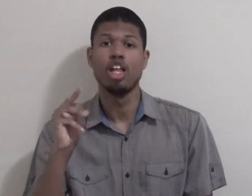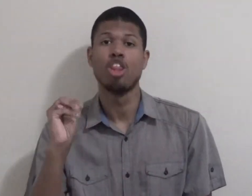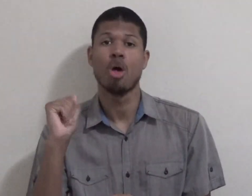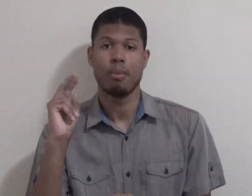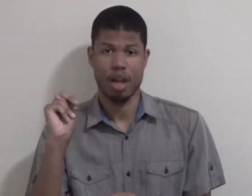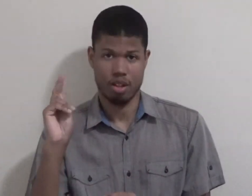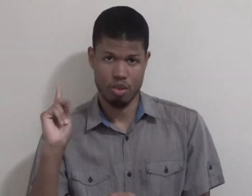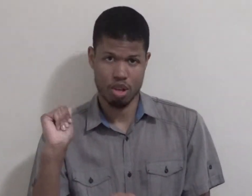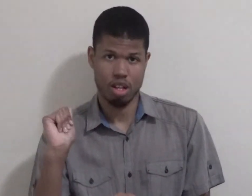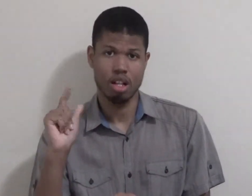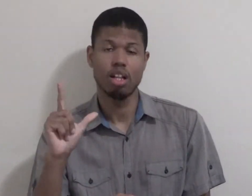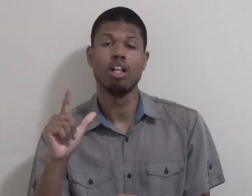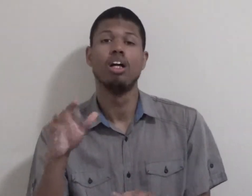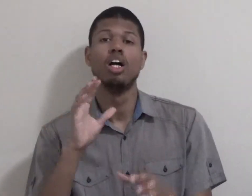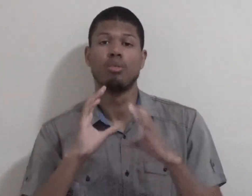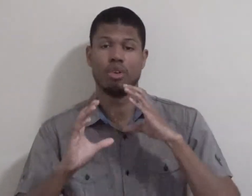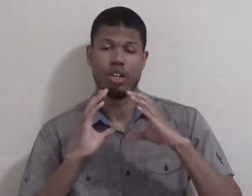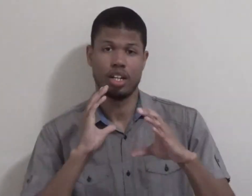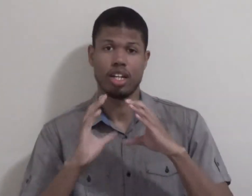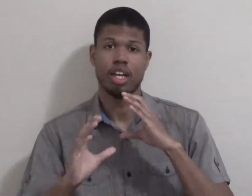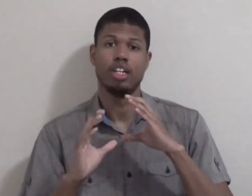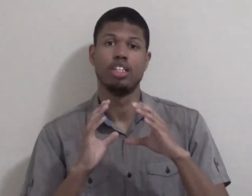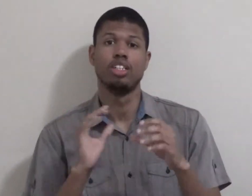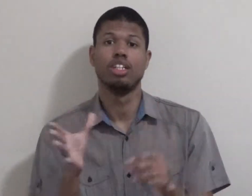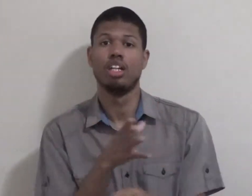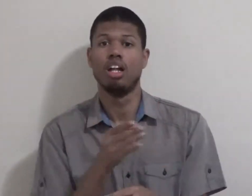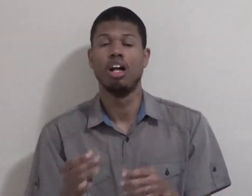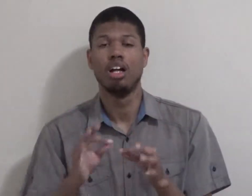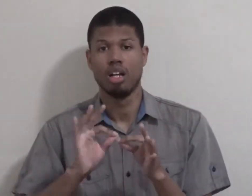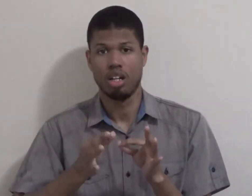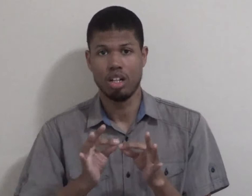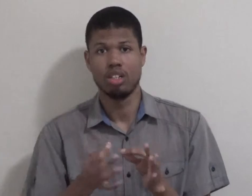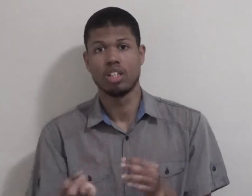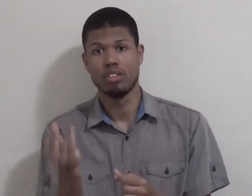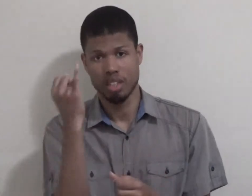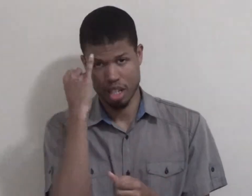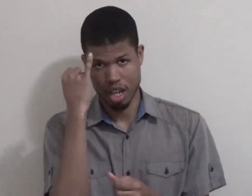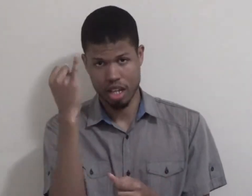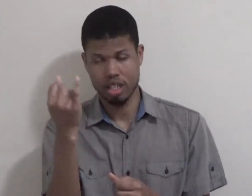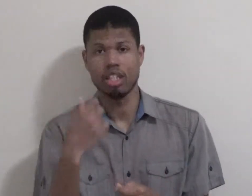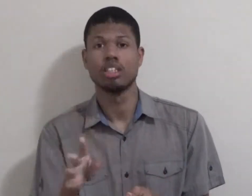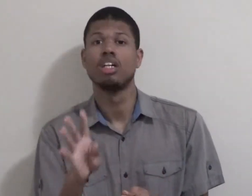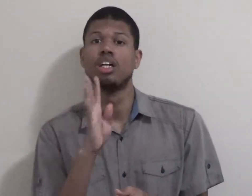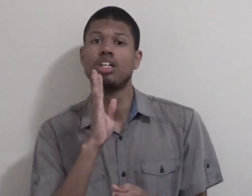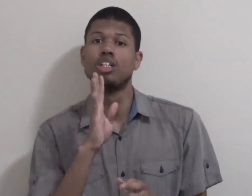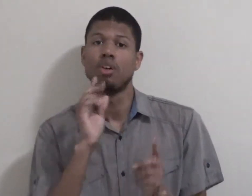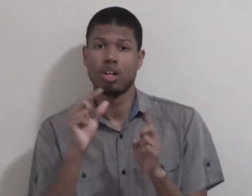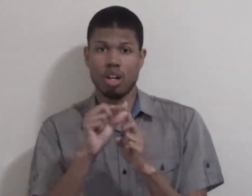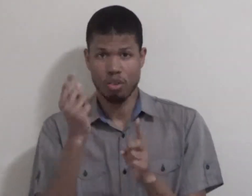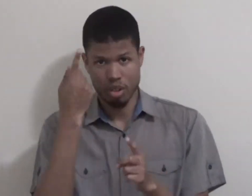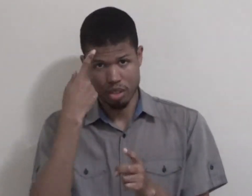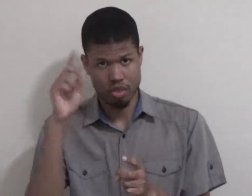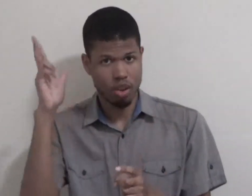deaf person and interpret the ideas into spoken words for hearing person. We call